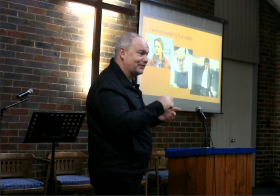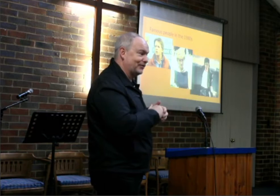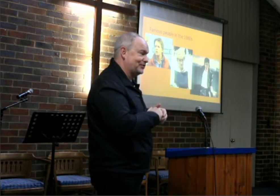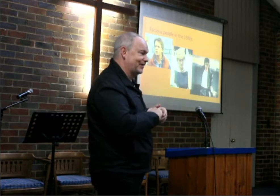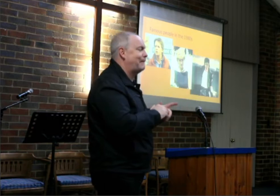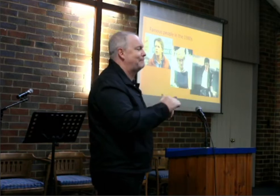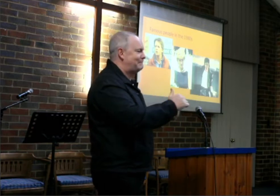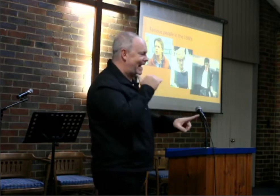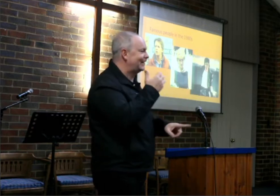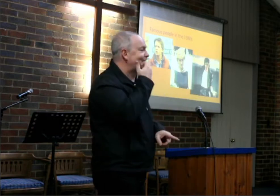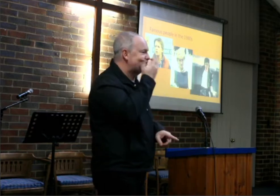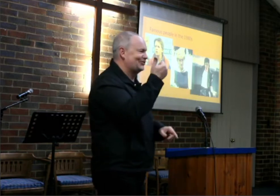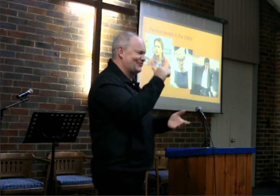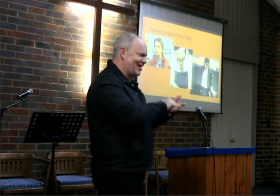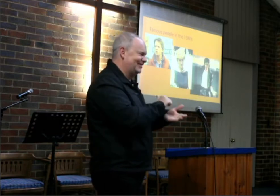Back to...